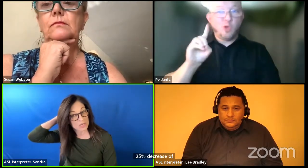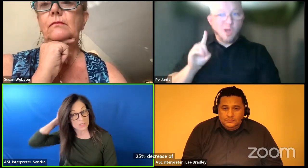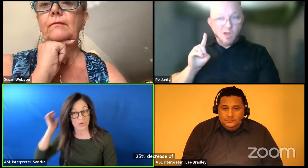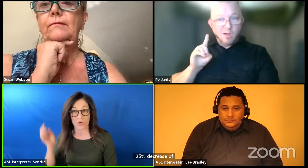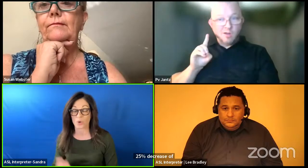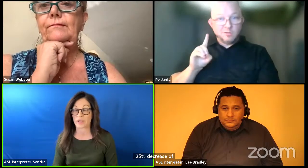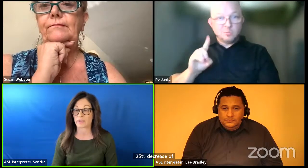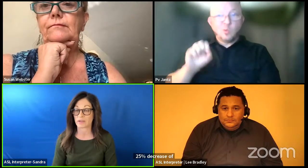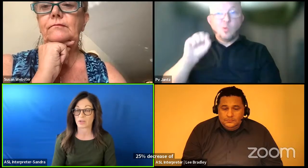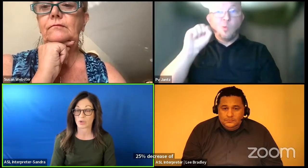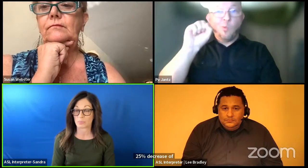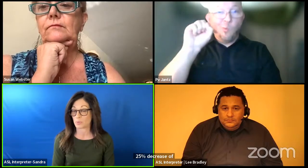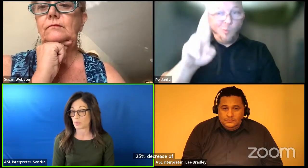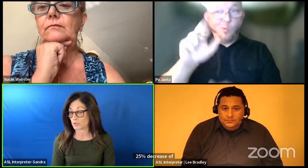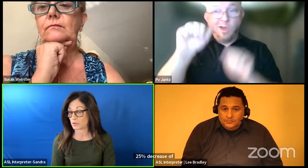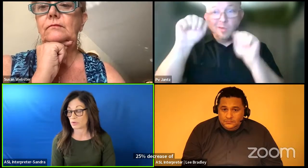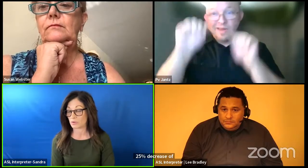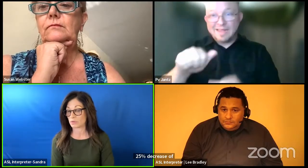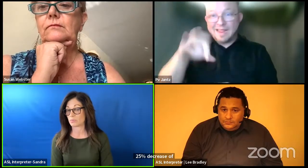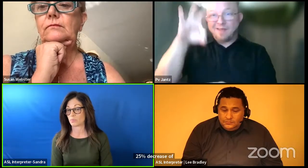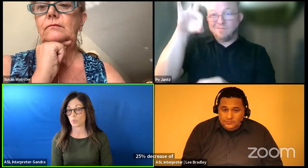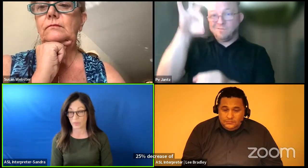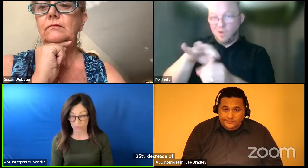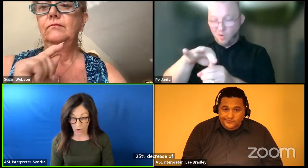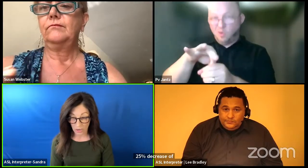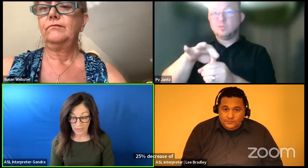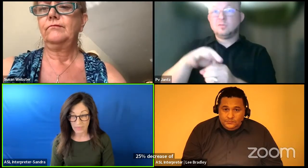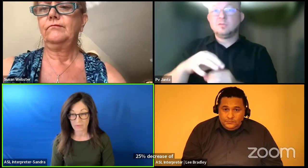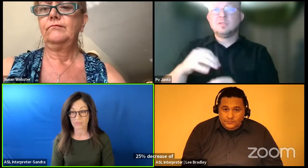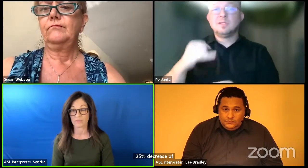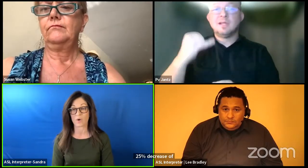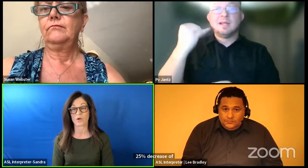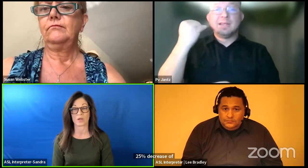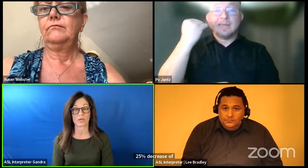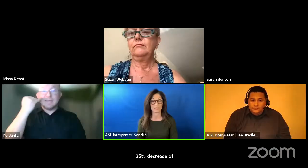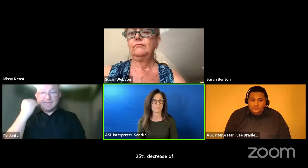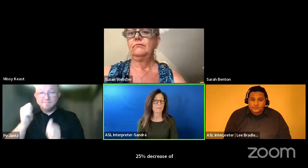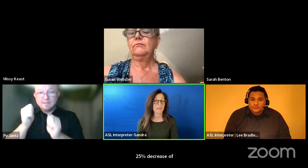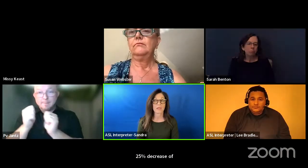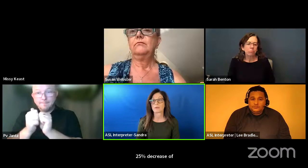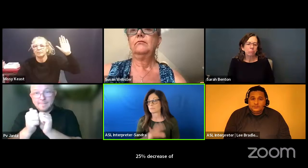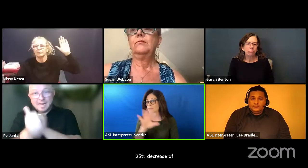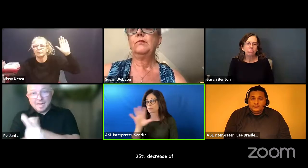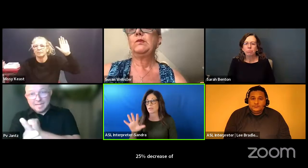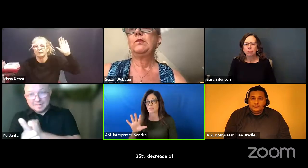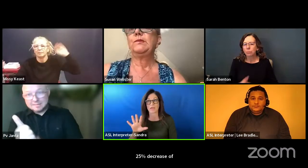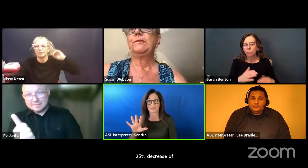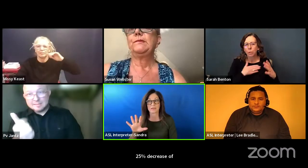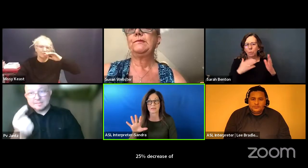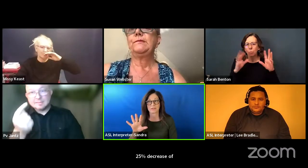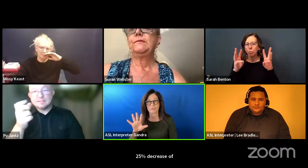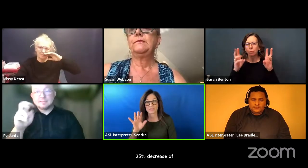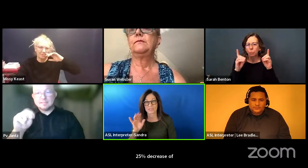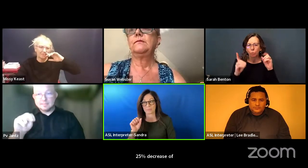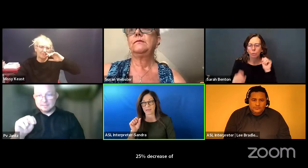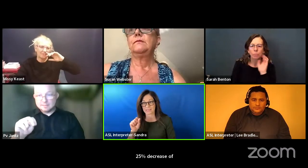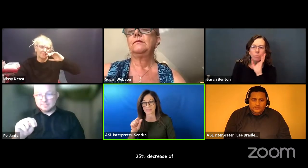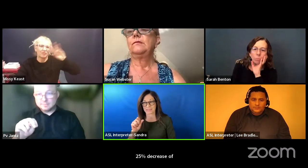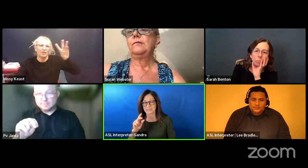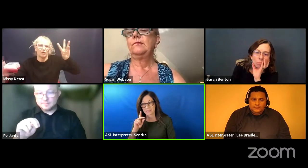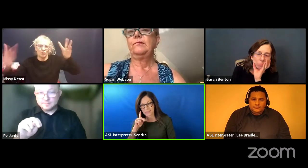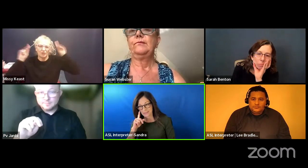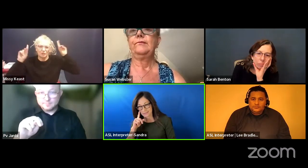passed. So it could be withdrawn and then voted on. And then if once